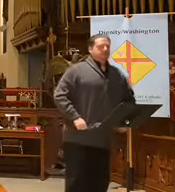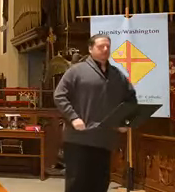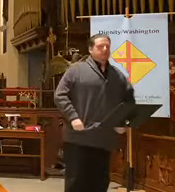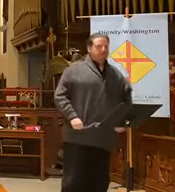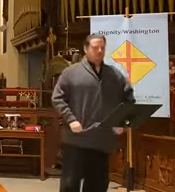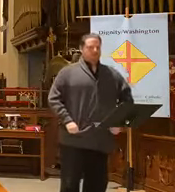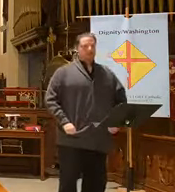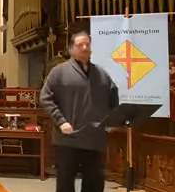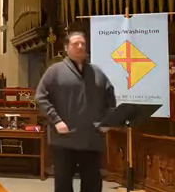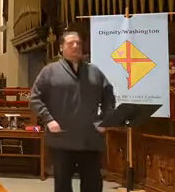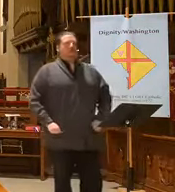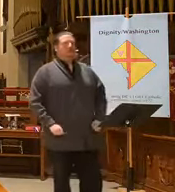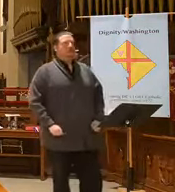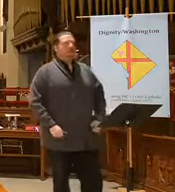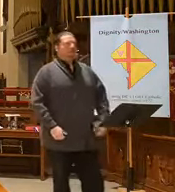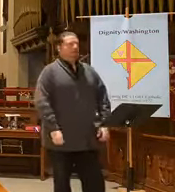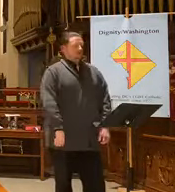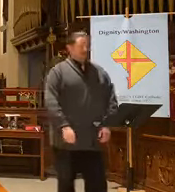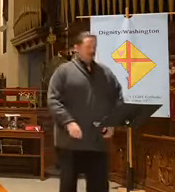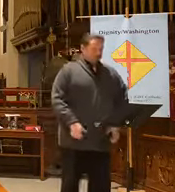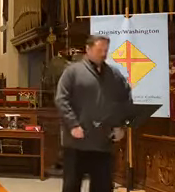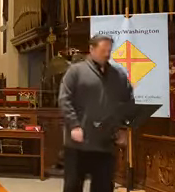Plan well, you're always good.